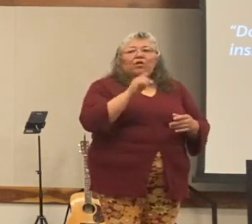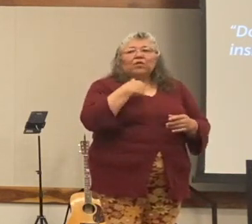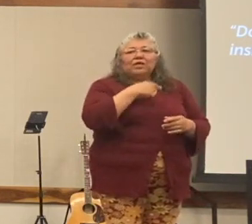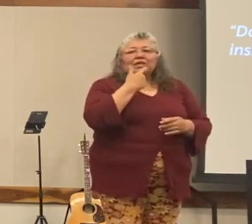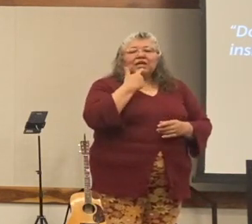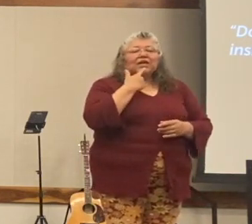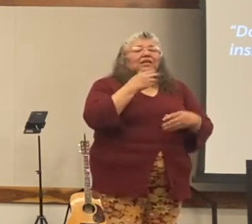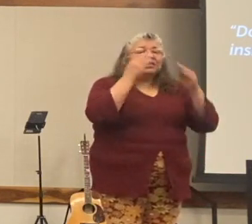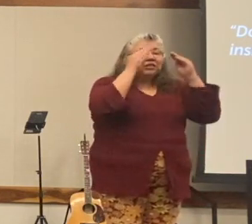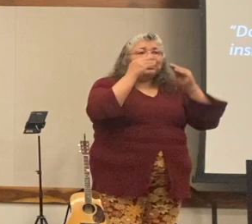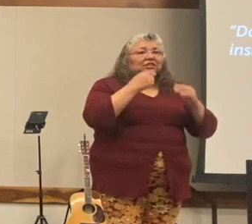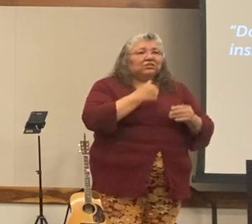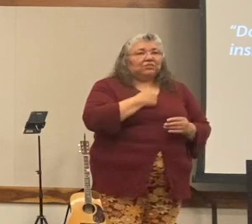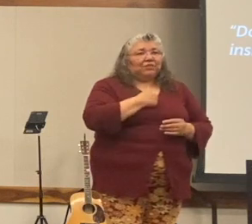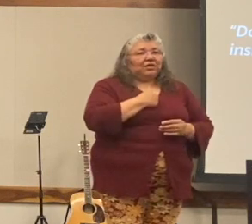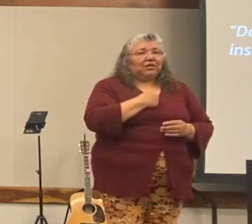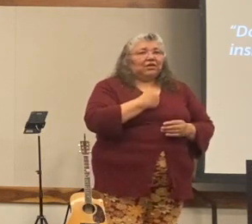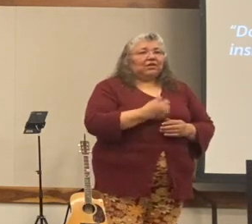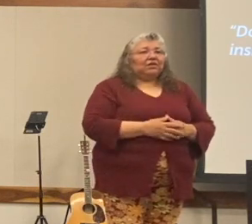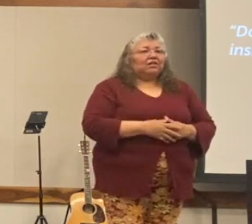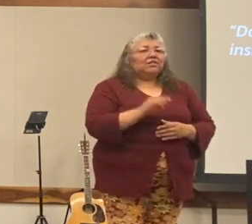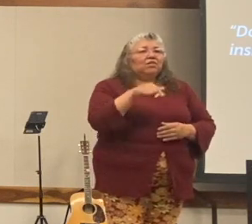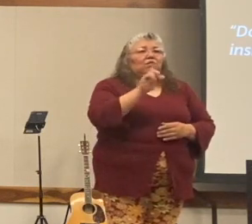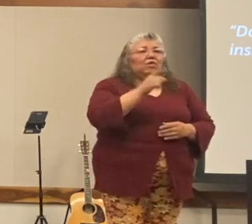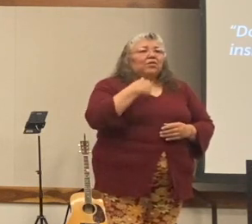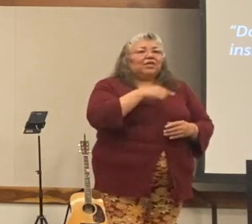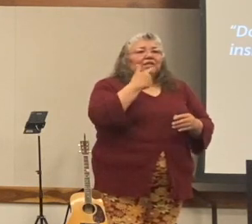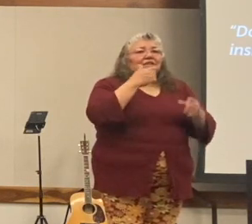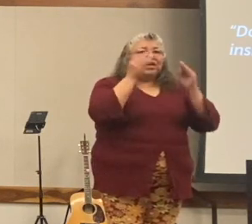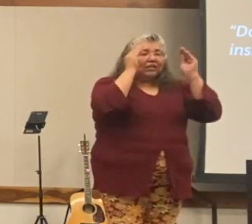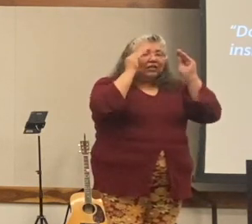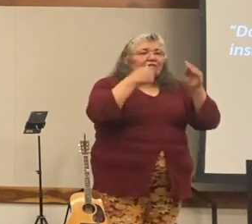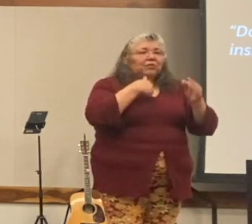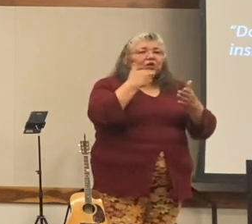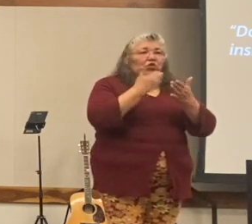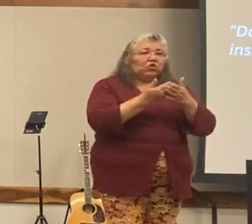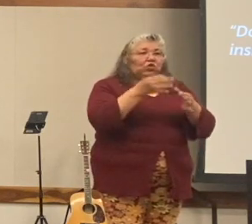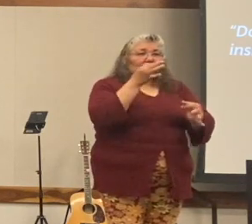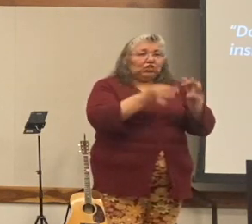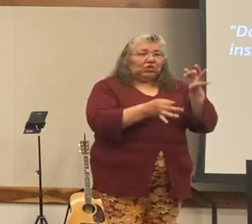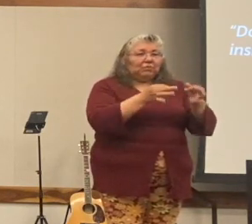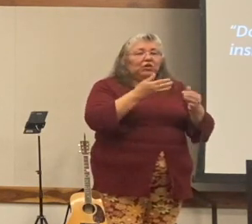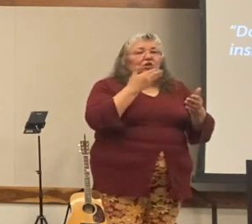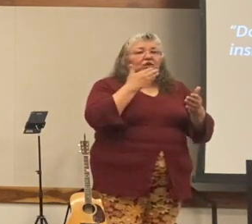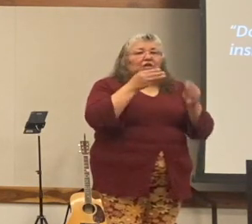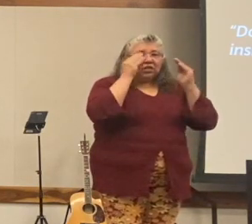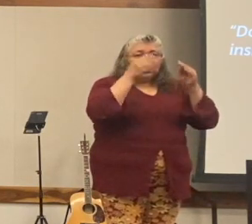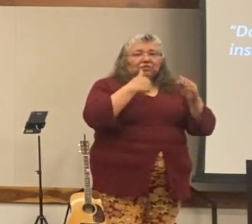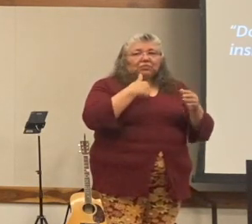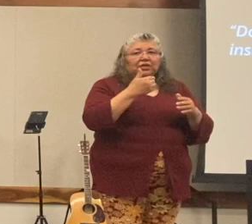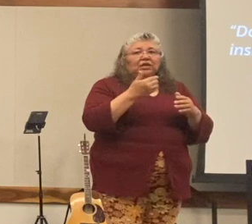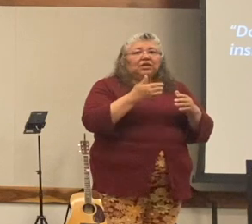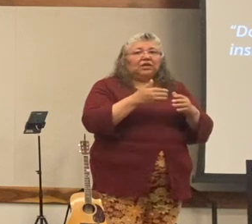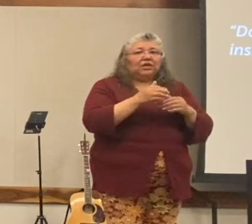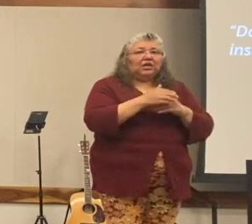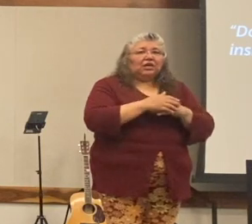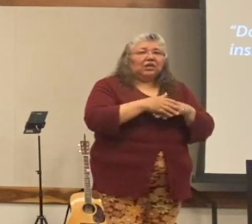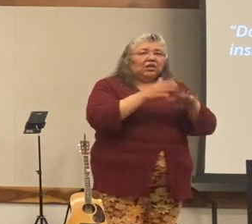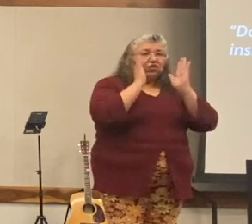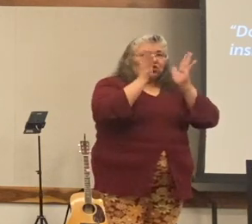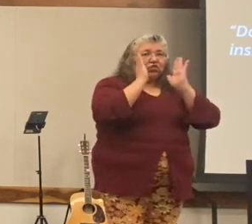teach me. Say, teach me. Teach me. This is where we say, teach me good judgment. And teach me discernment,